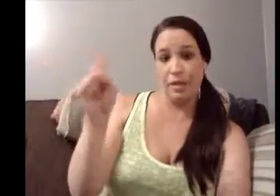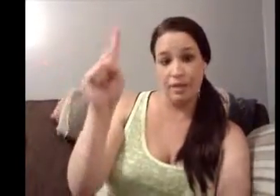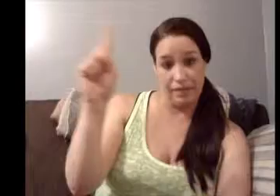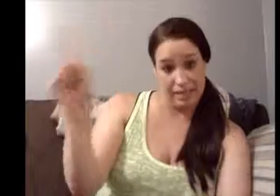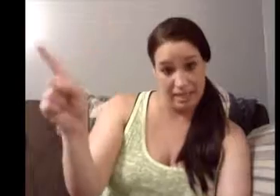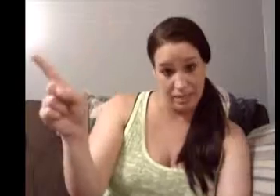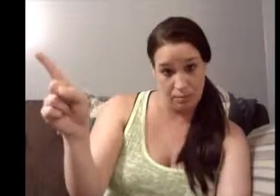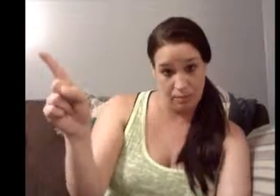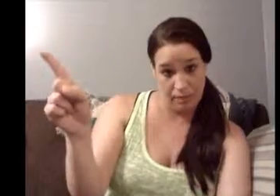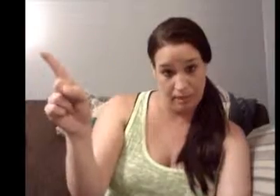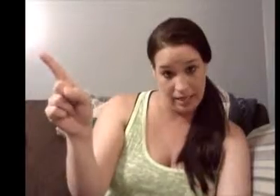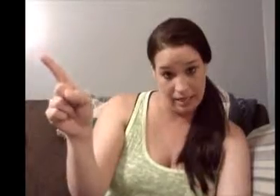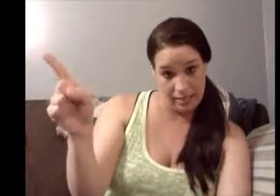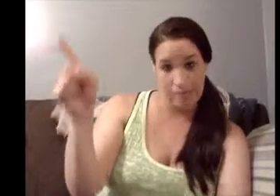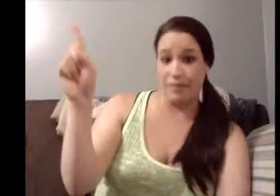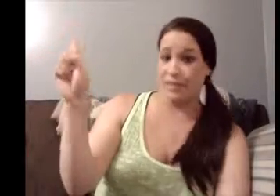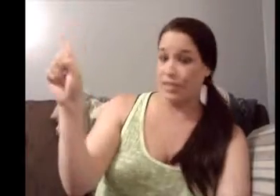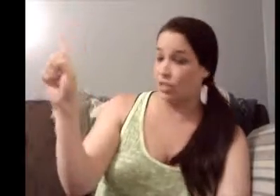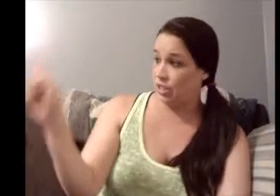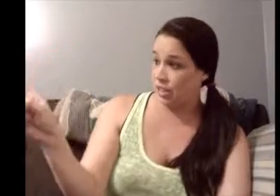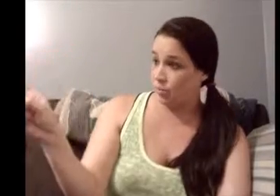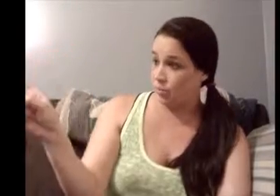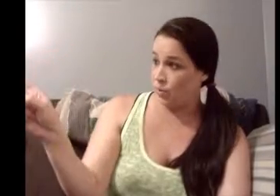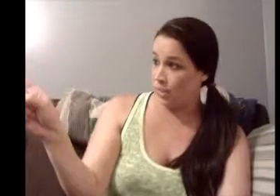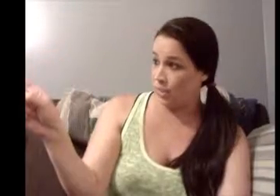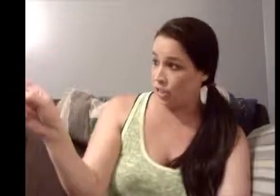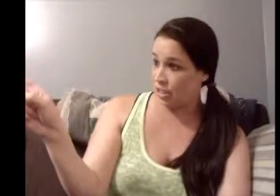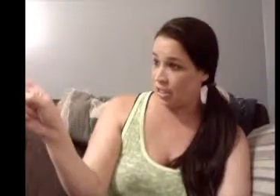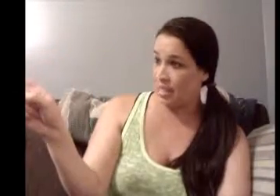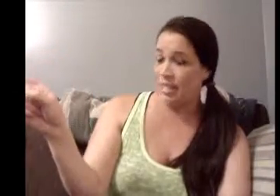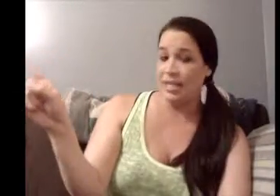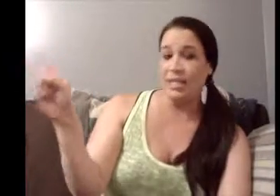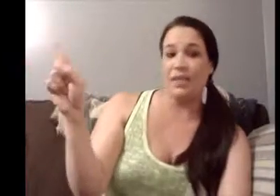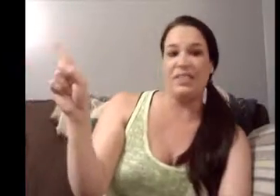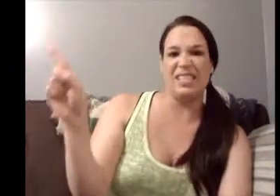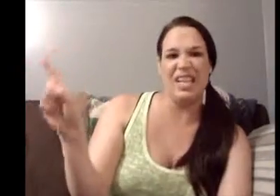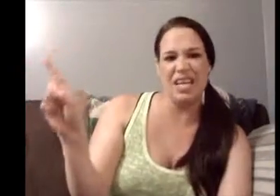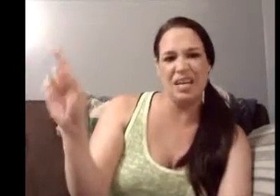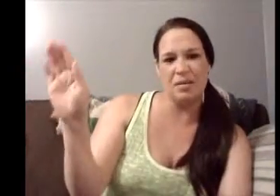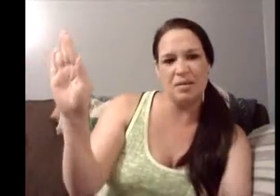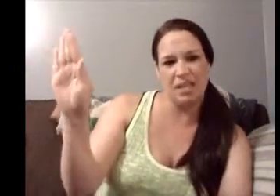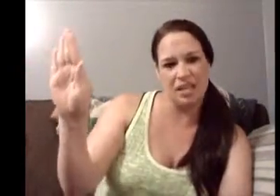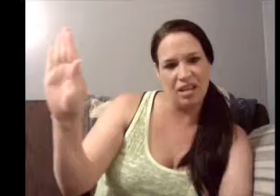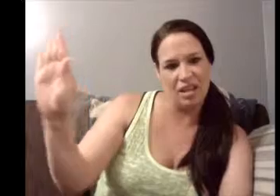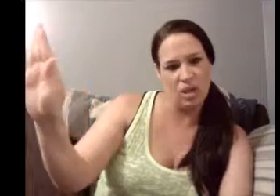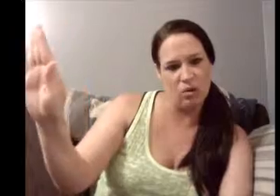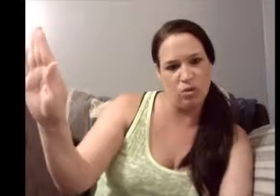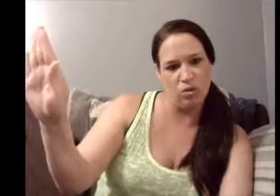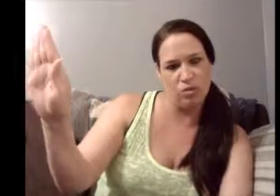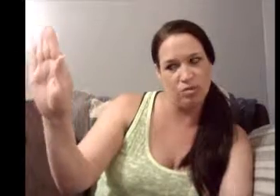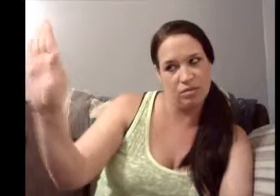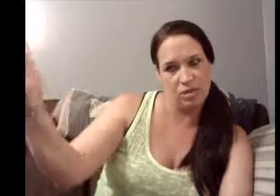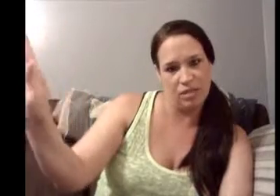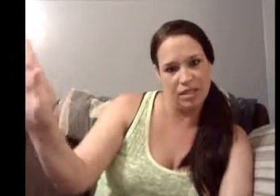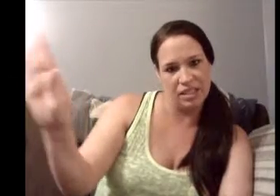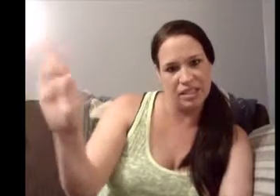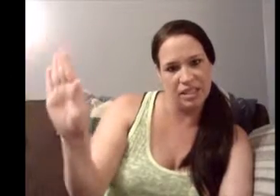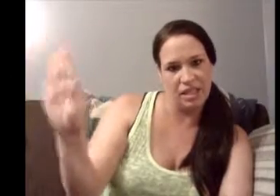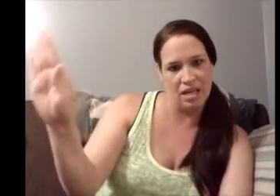If it's he, point at him. If it's she, point at she. If it's him, it's kind of like you're doing this to